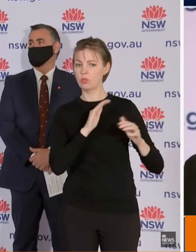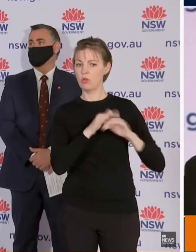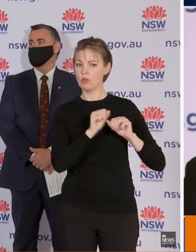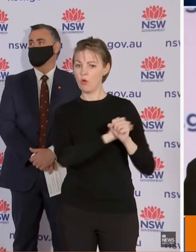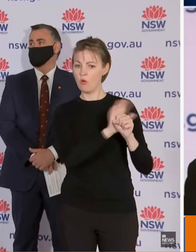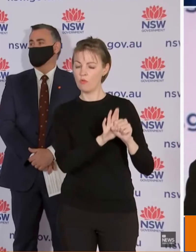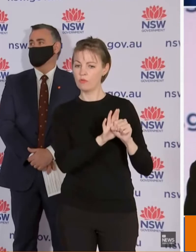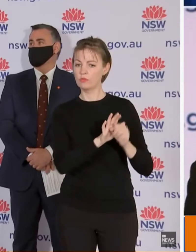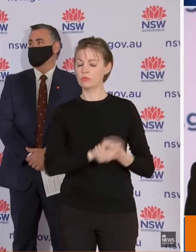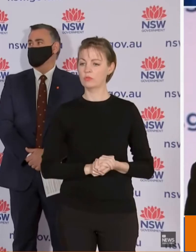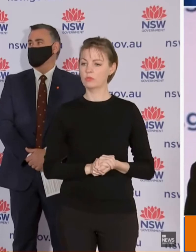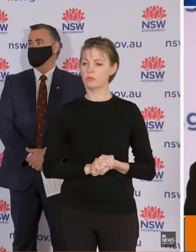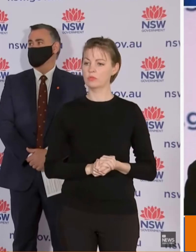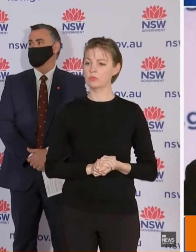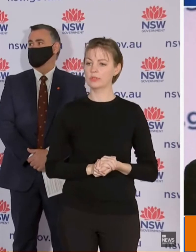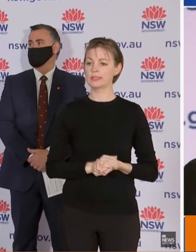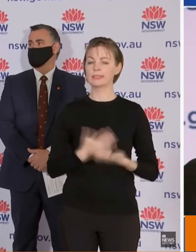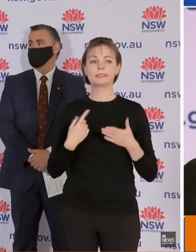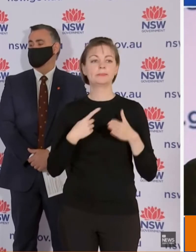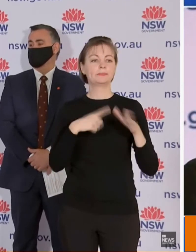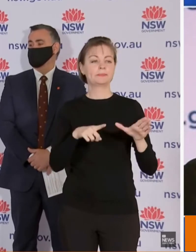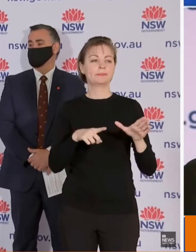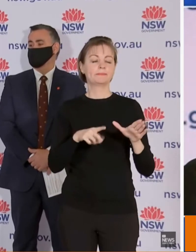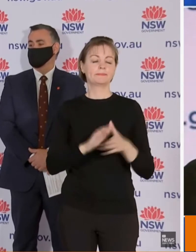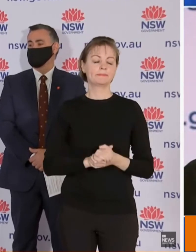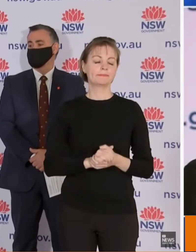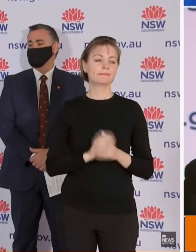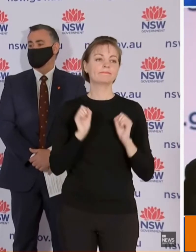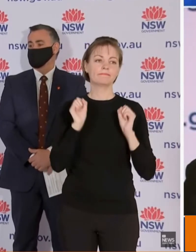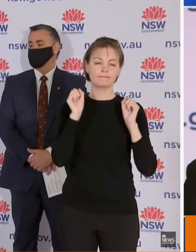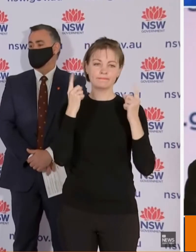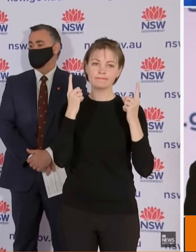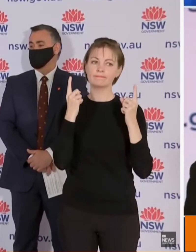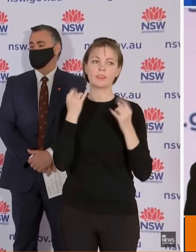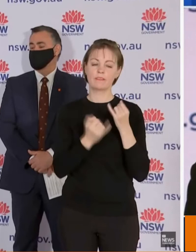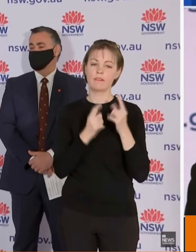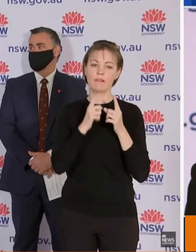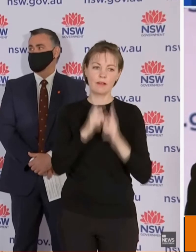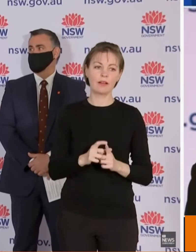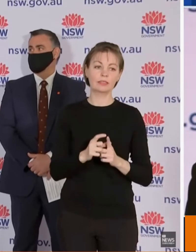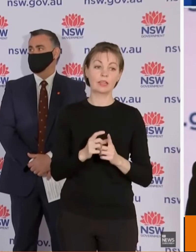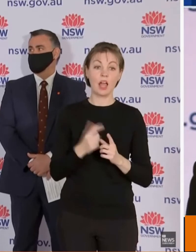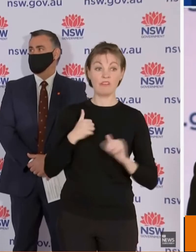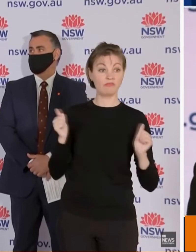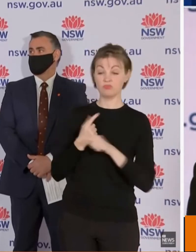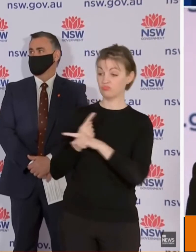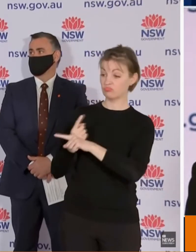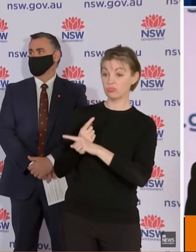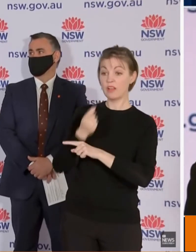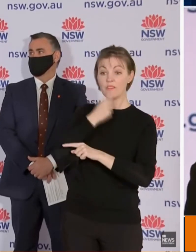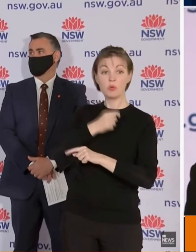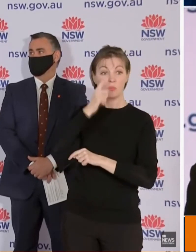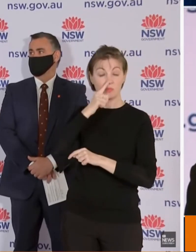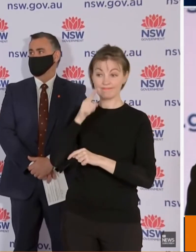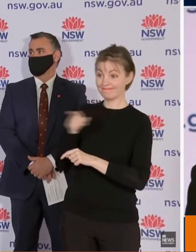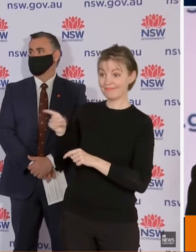that I know it's a struggle because I've spoken to quite a few people who would like to have the vaccine. Quite simply,